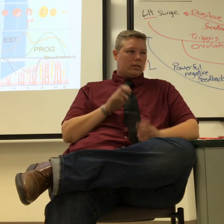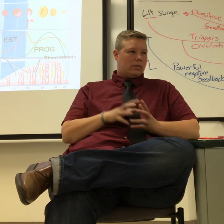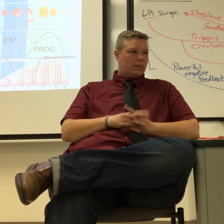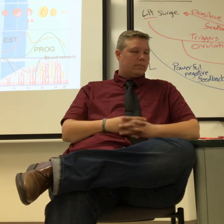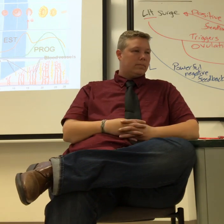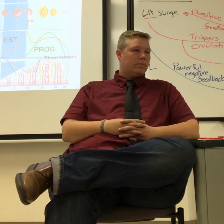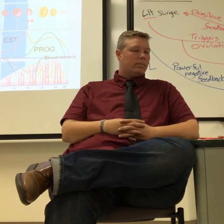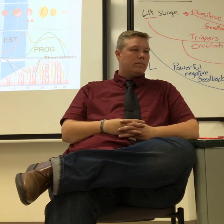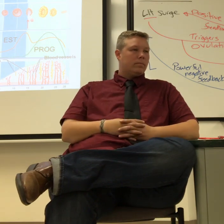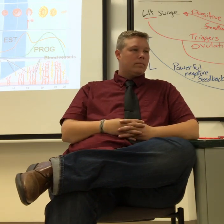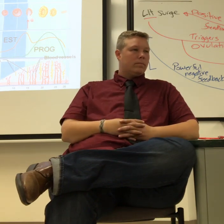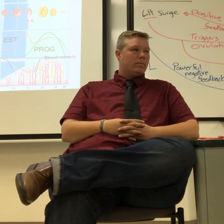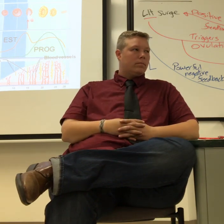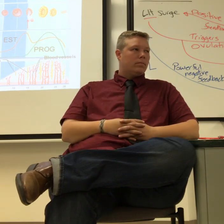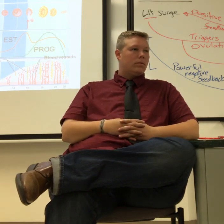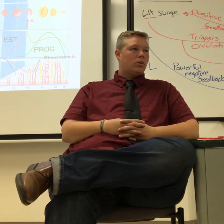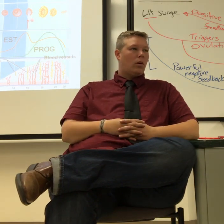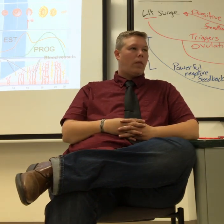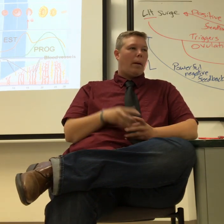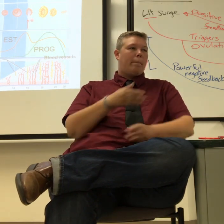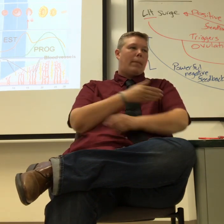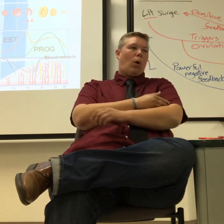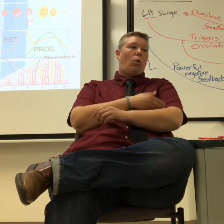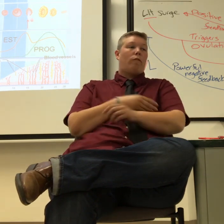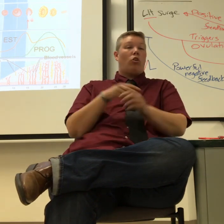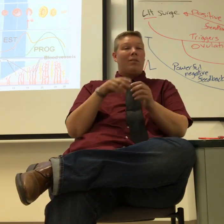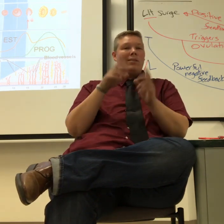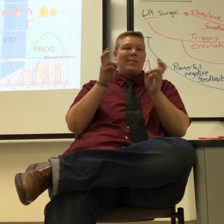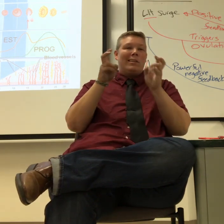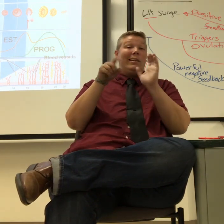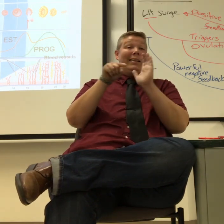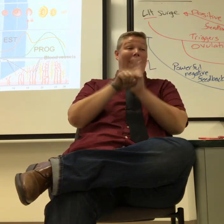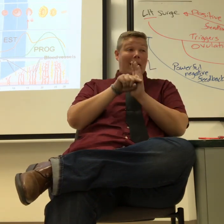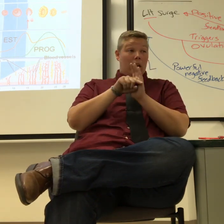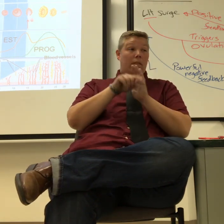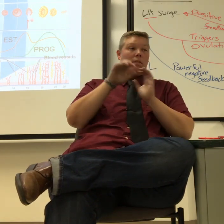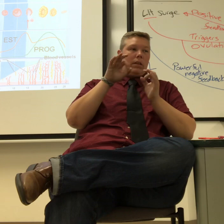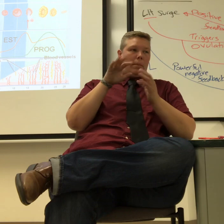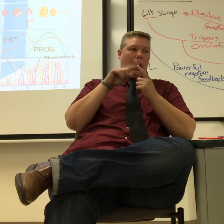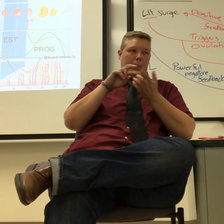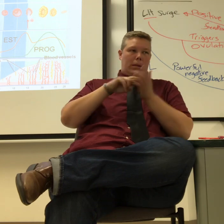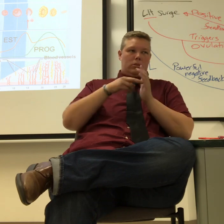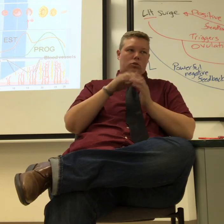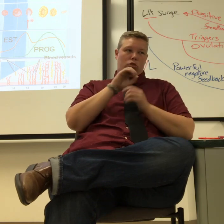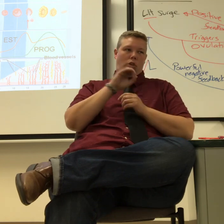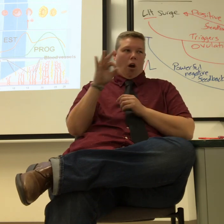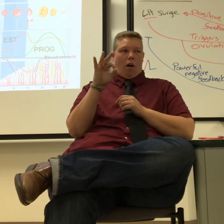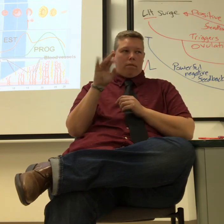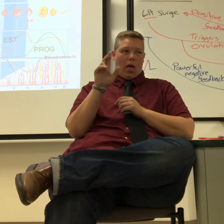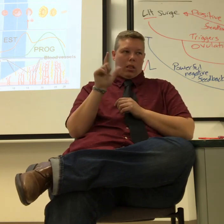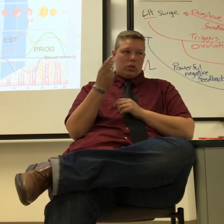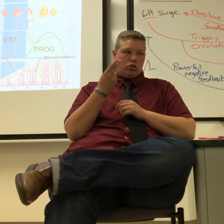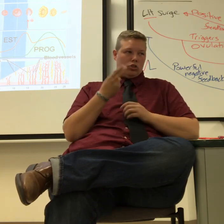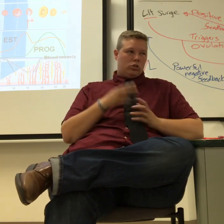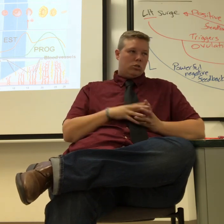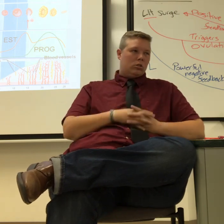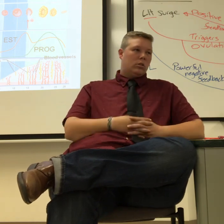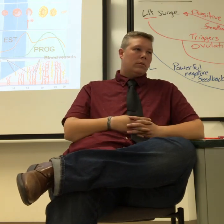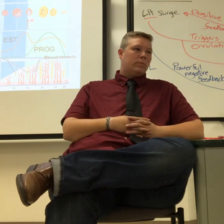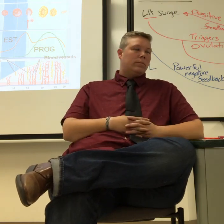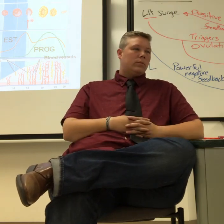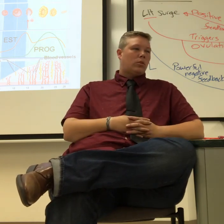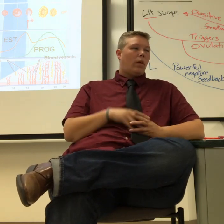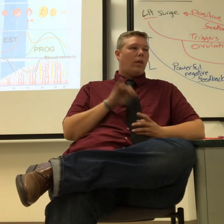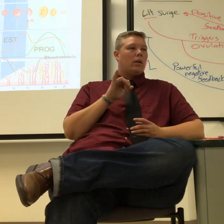So those two things, powerful negative feedback and secretory phase. Okay, but that's your luteal phase right there. And we're right in the second half